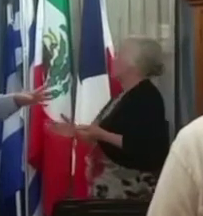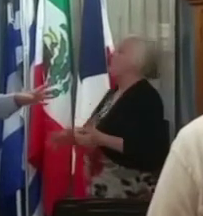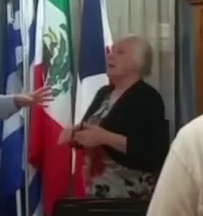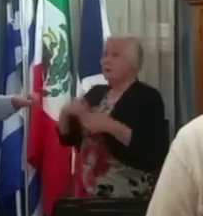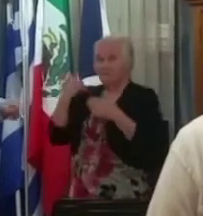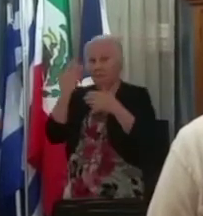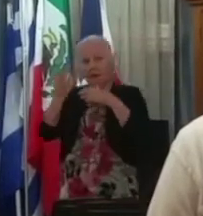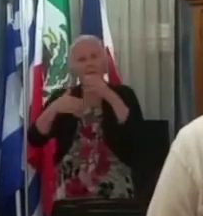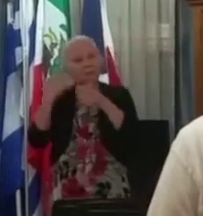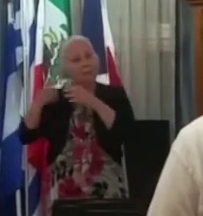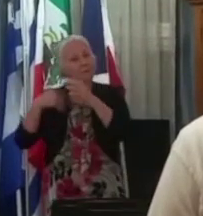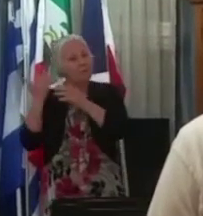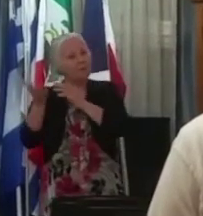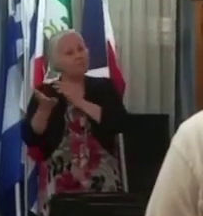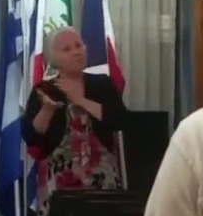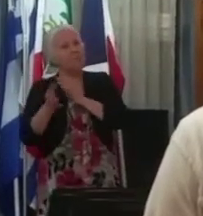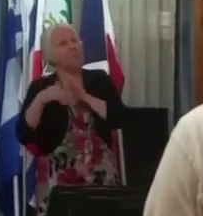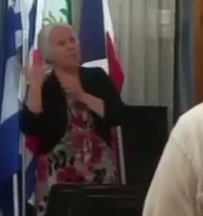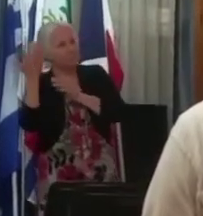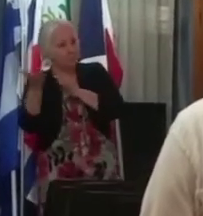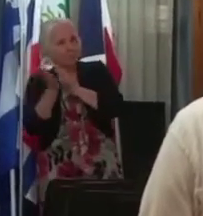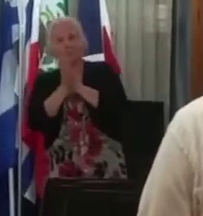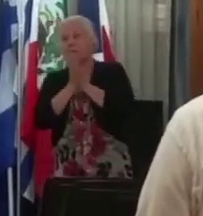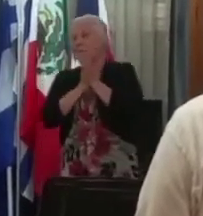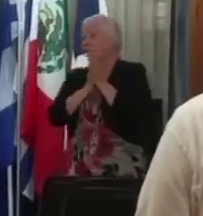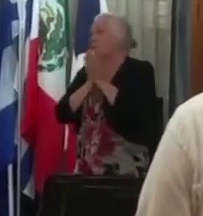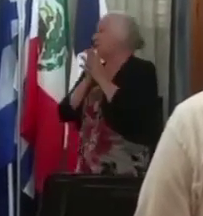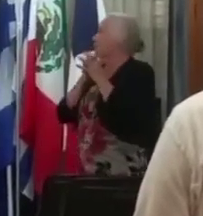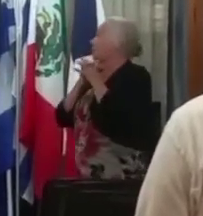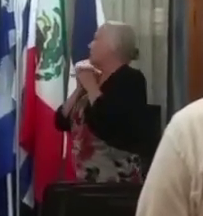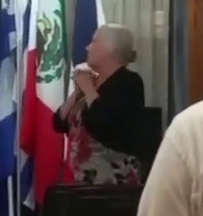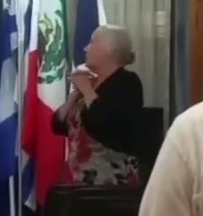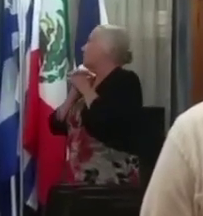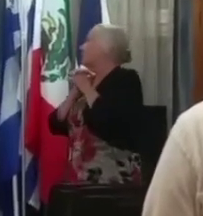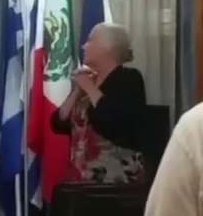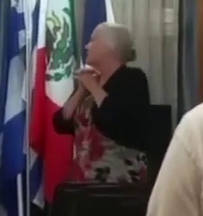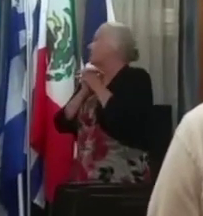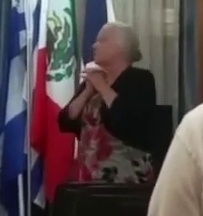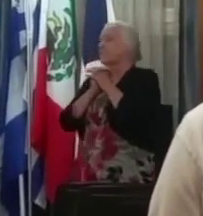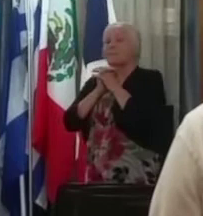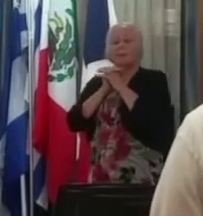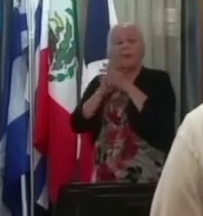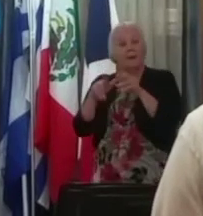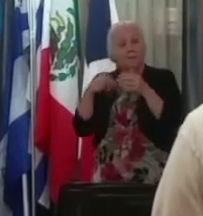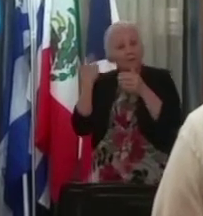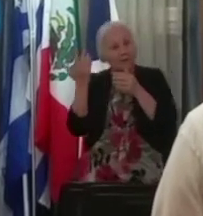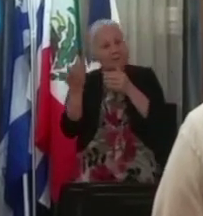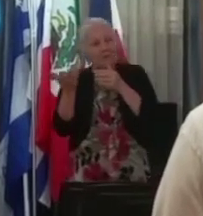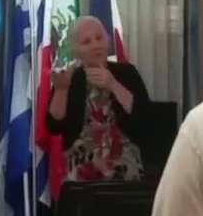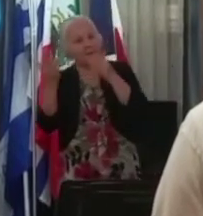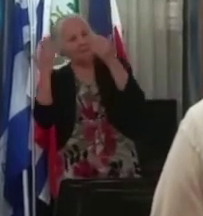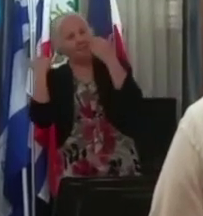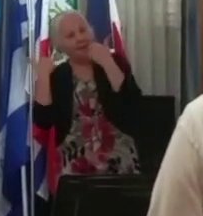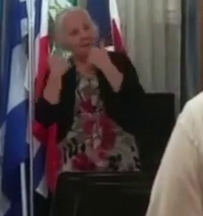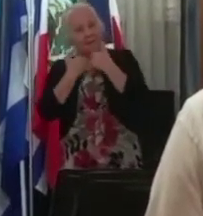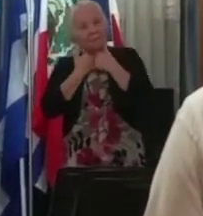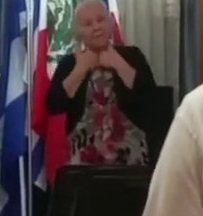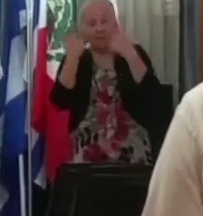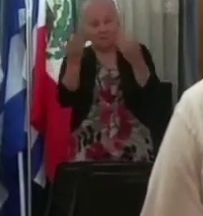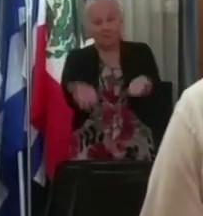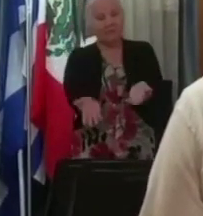Similar thing happened the following Sunday. Lo mismo le pasó el próximo domingo. Some friends invited me to sit up front with them. Algunos amigos